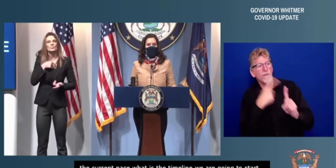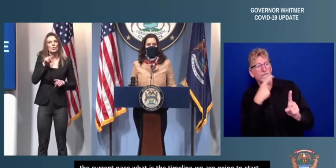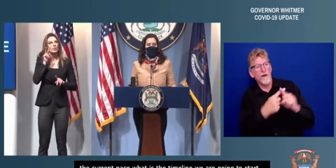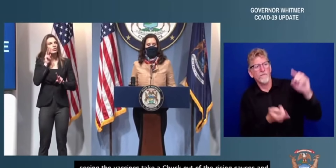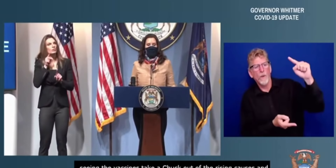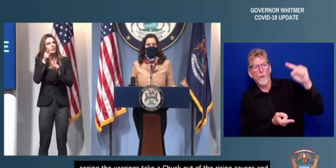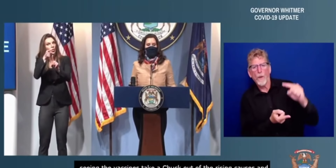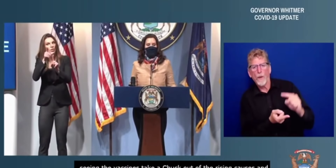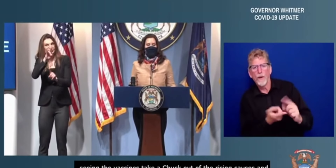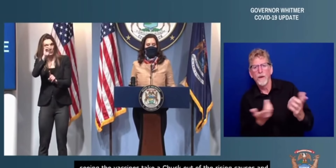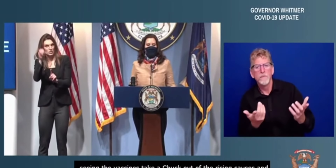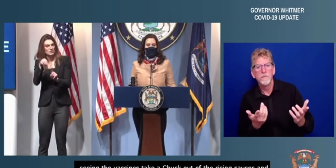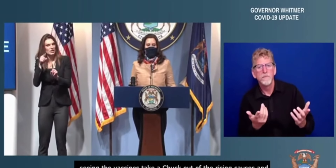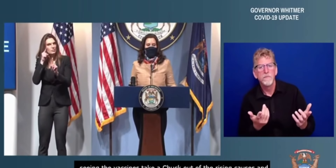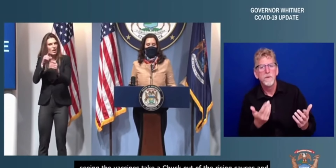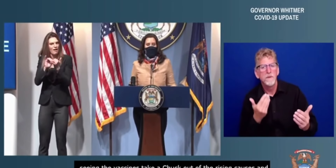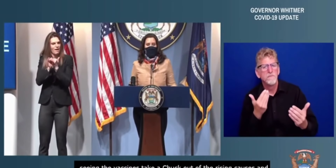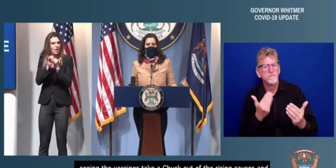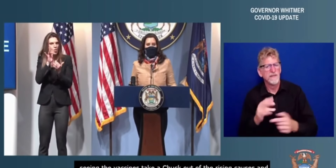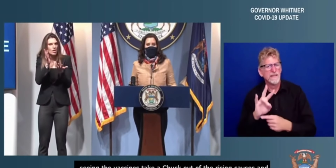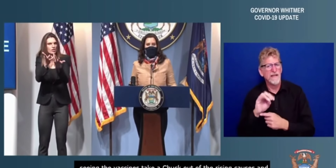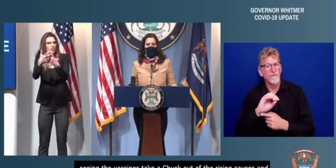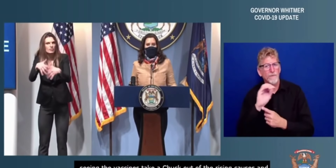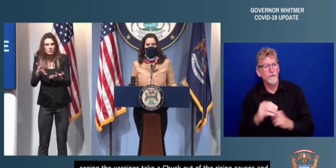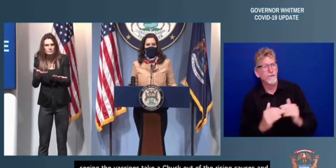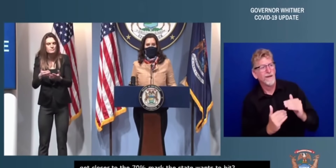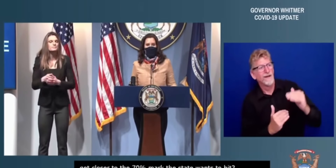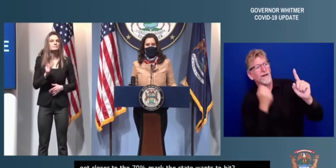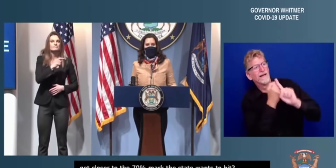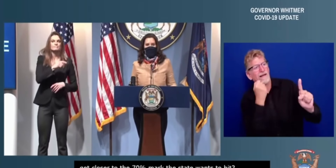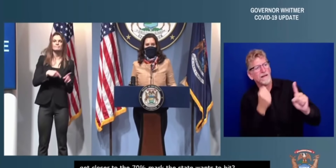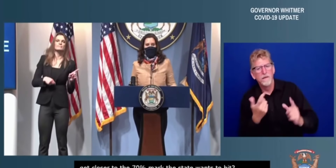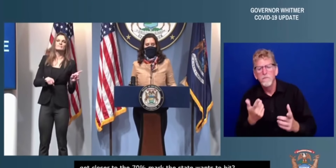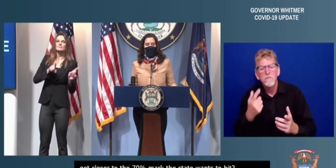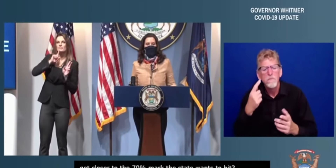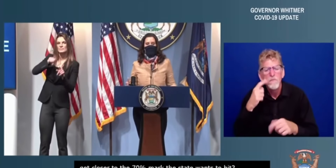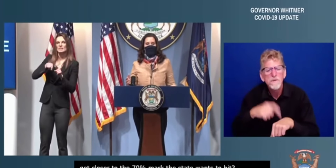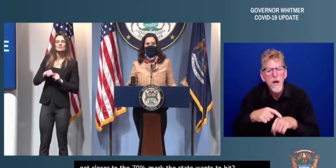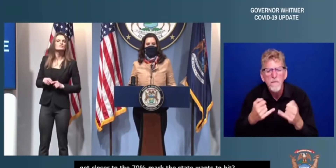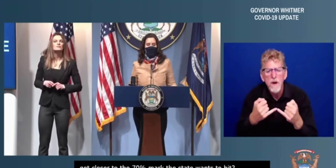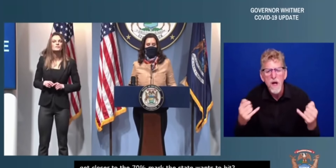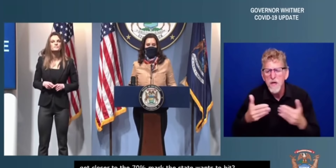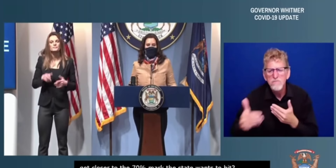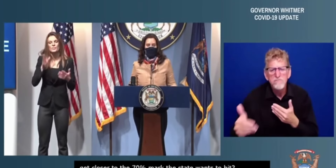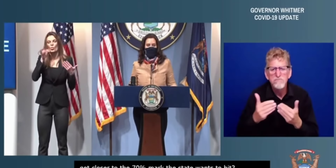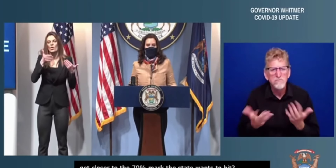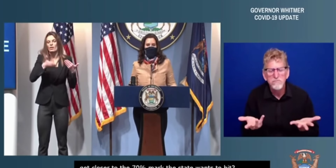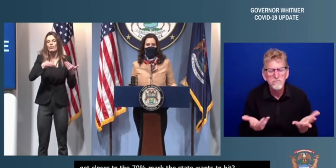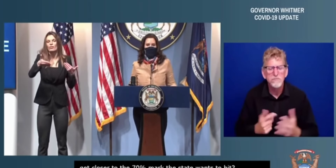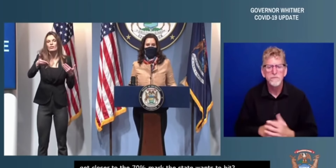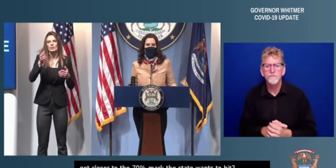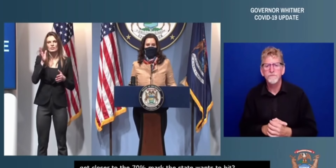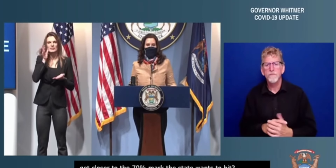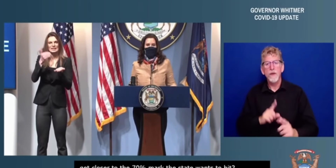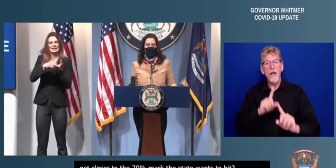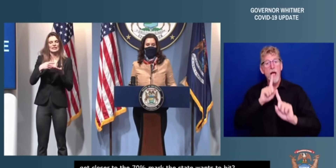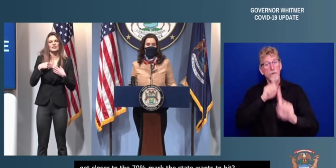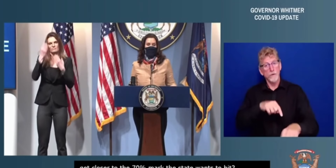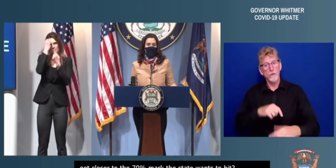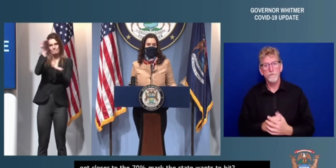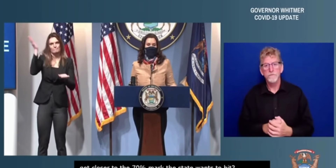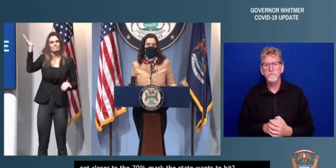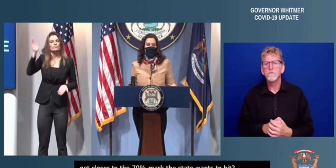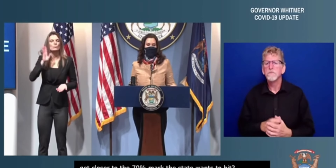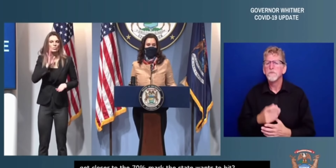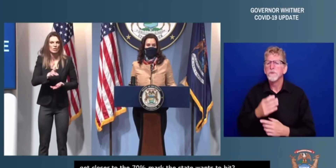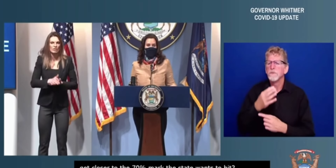the state wants to hit? So I think at an upcoming press avail, we will bring in a lot of the